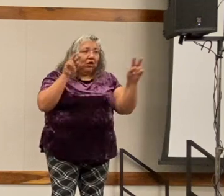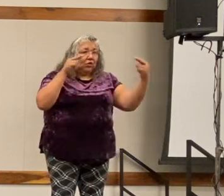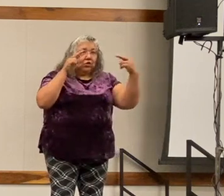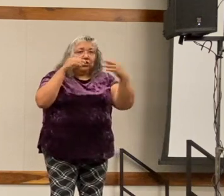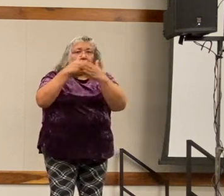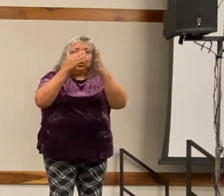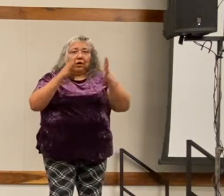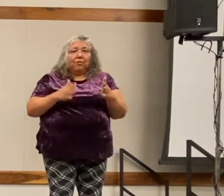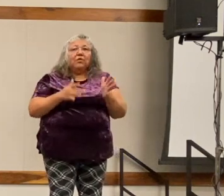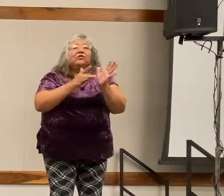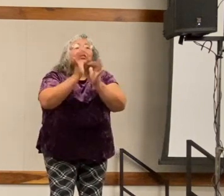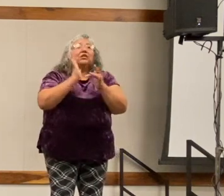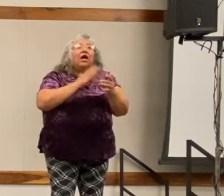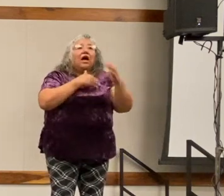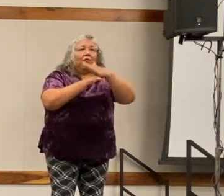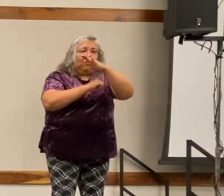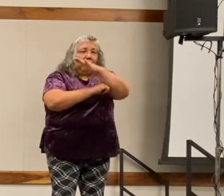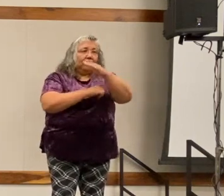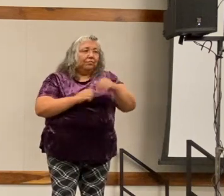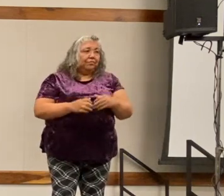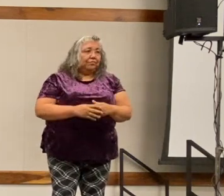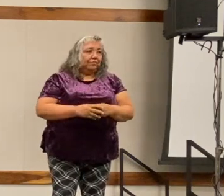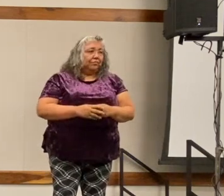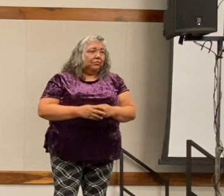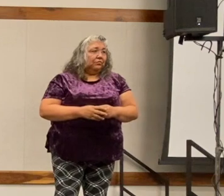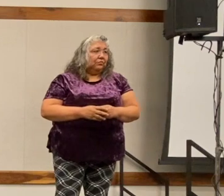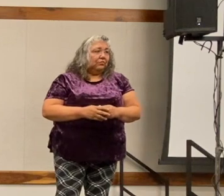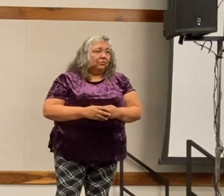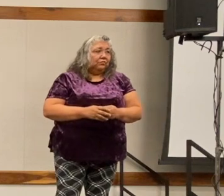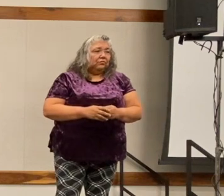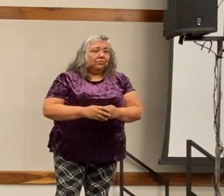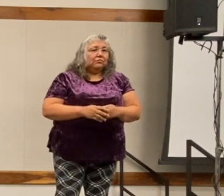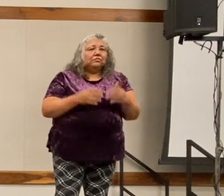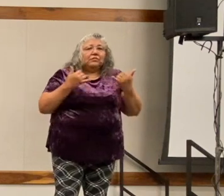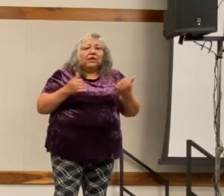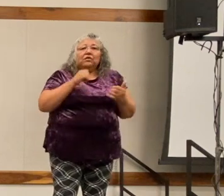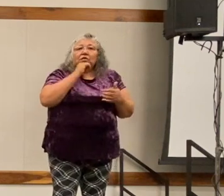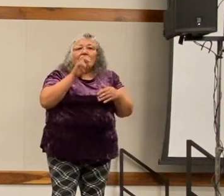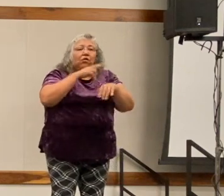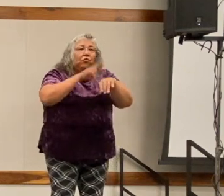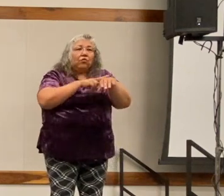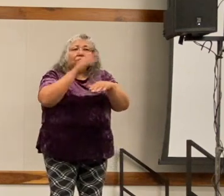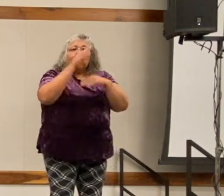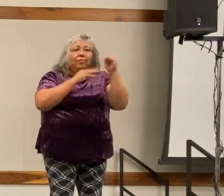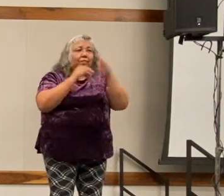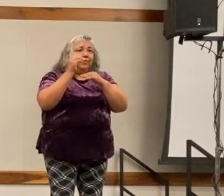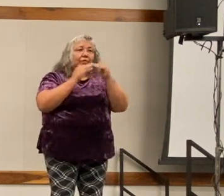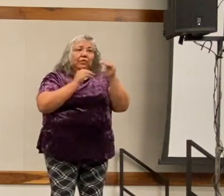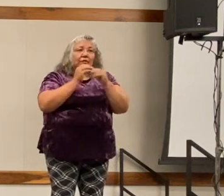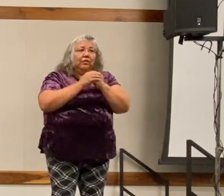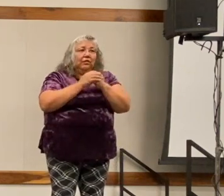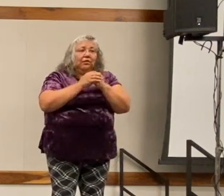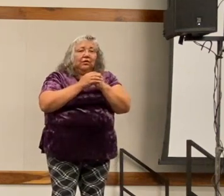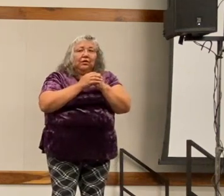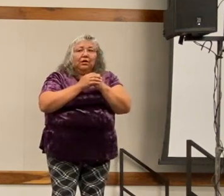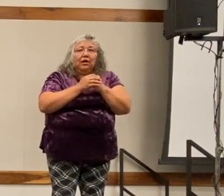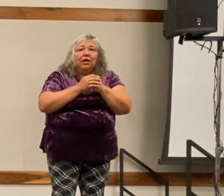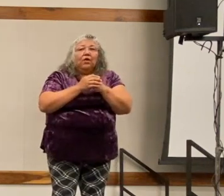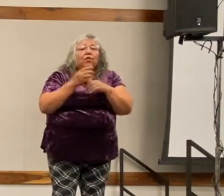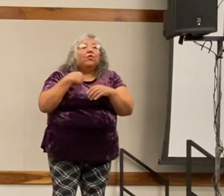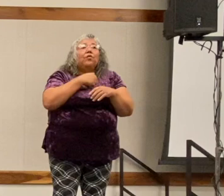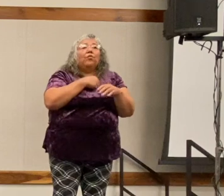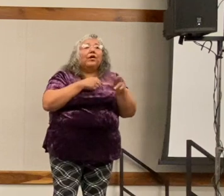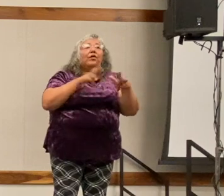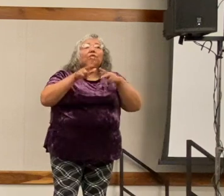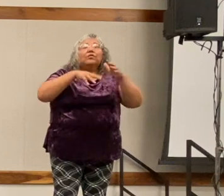say, Jesus is our foundation. Jesus. So not a normal building. When we